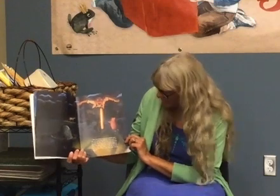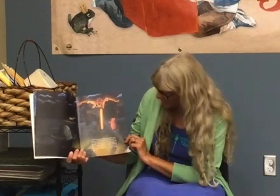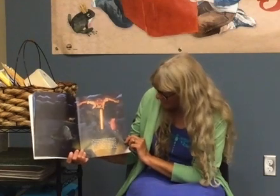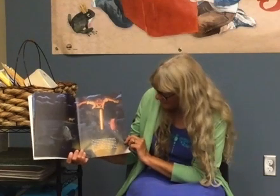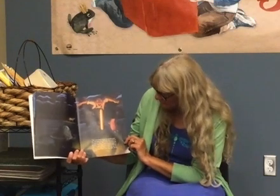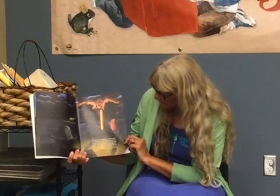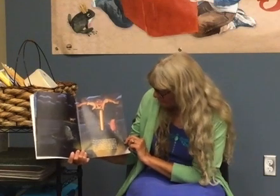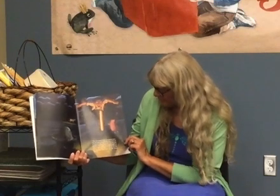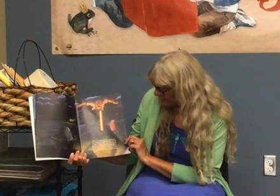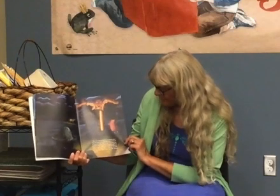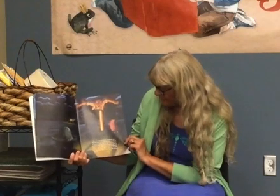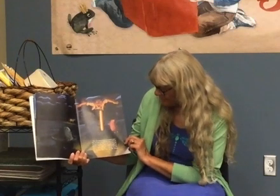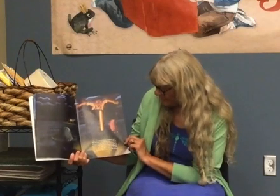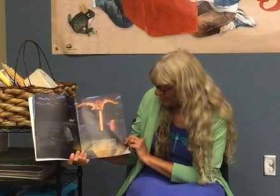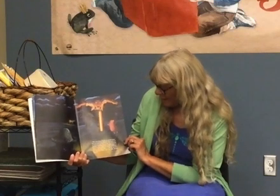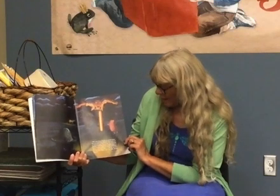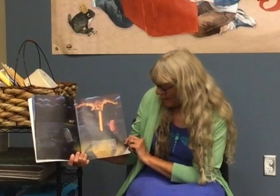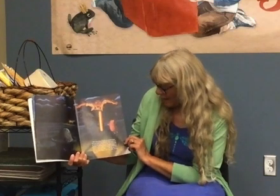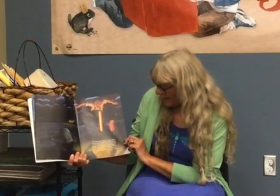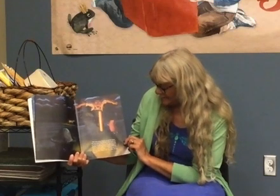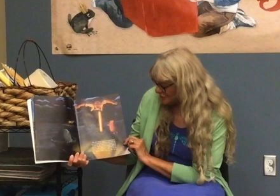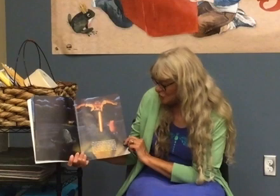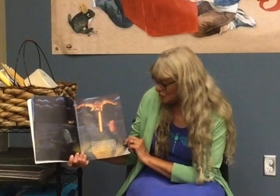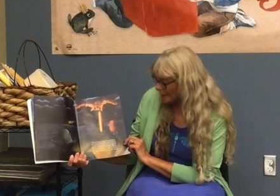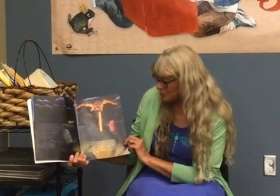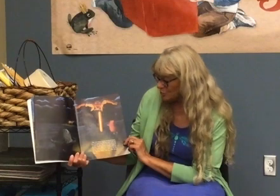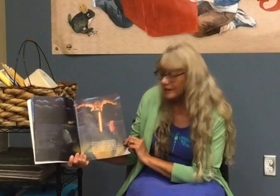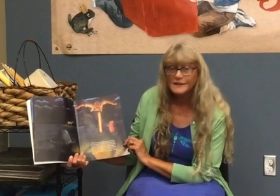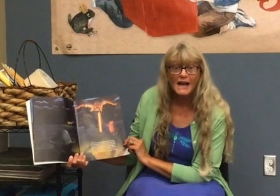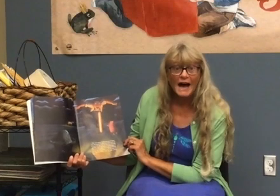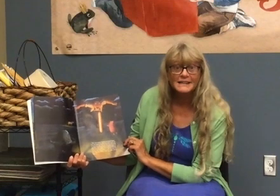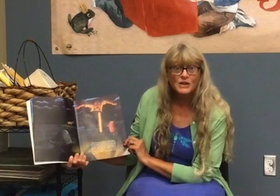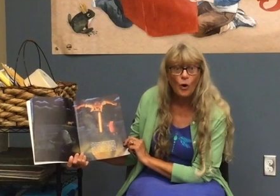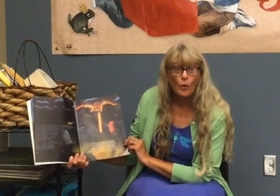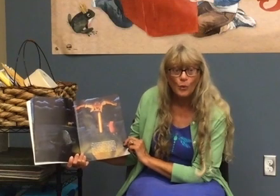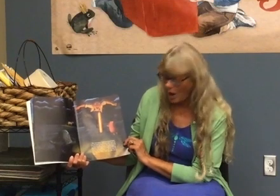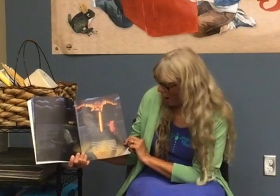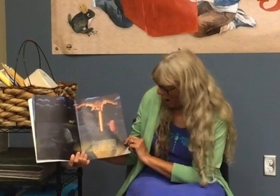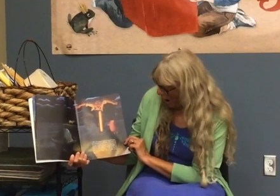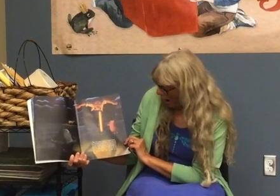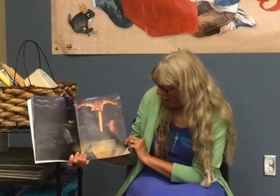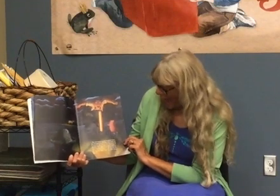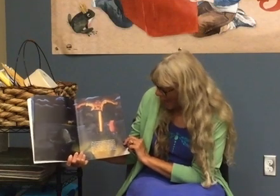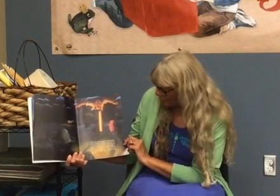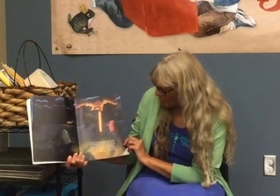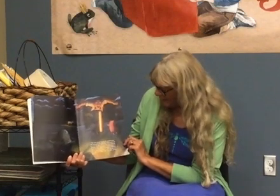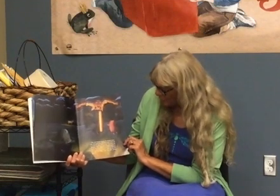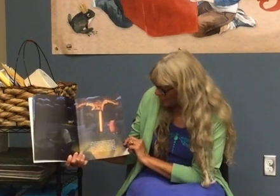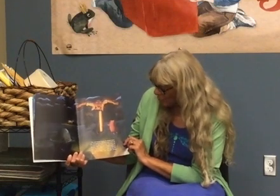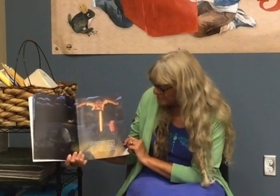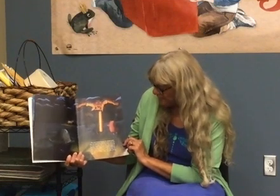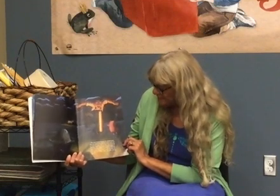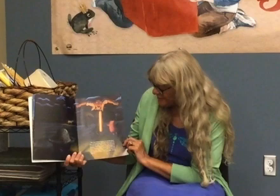to glow color and stood up directly on its own. And when